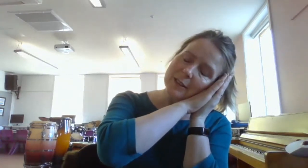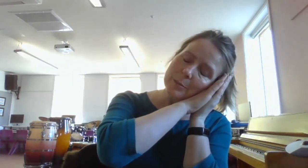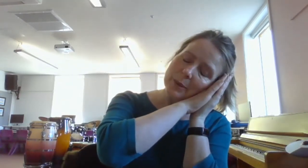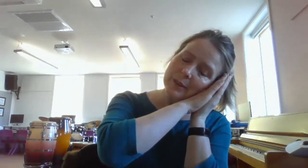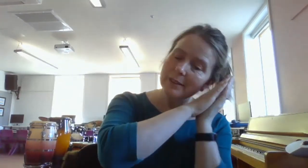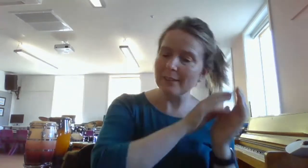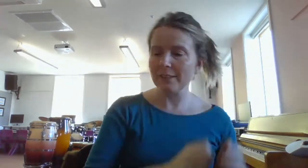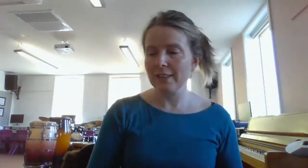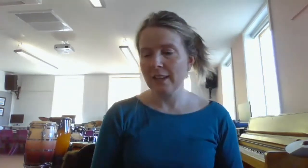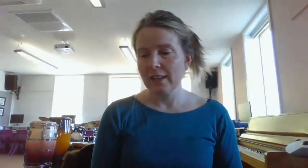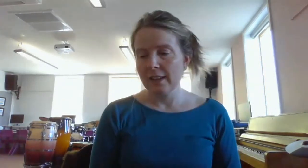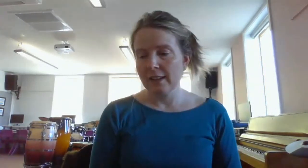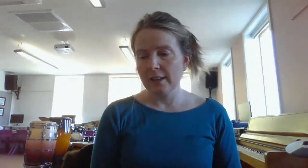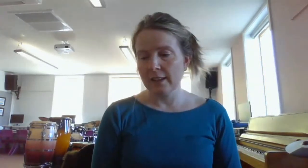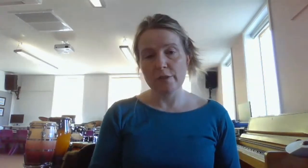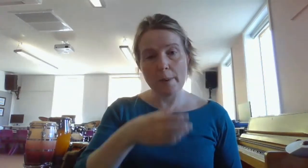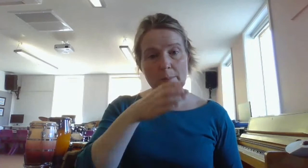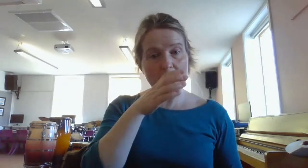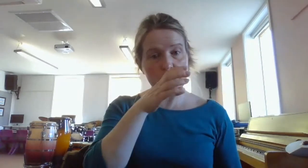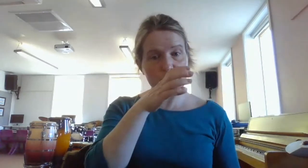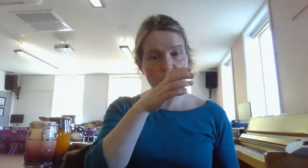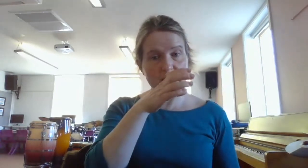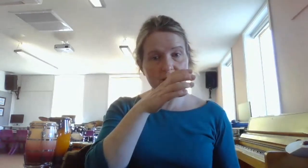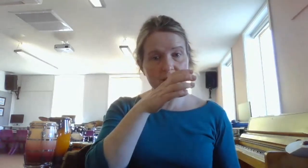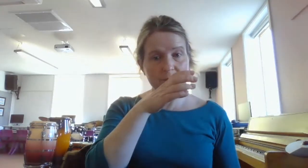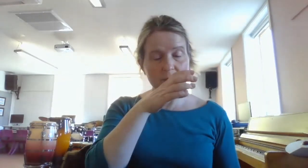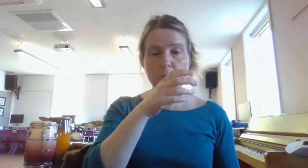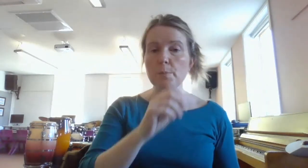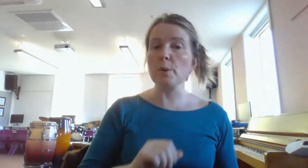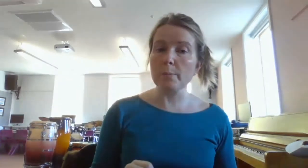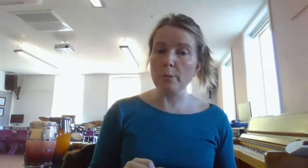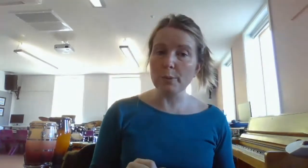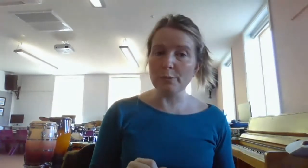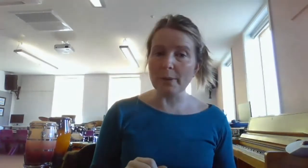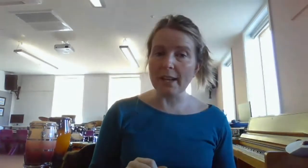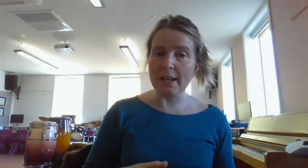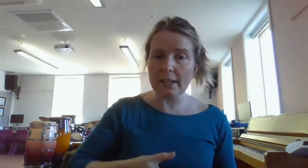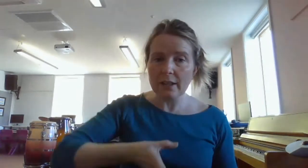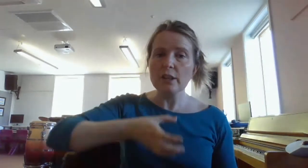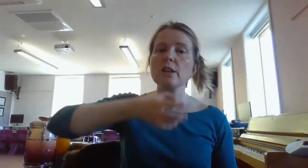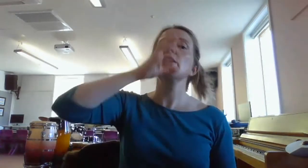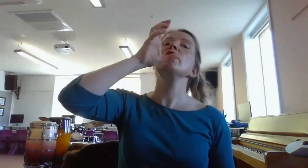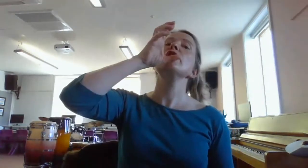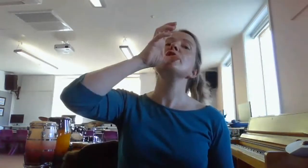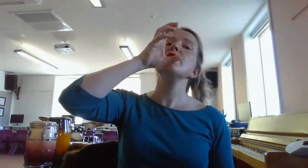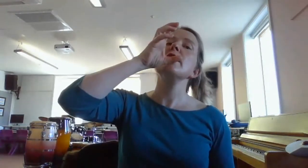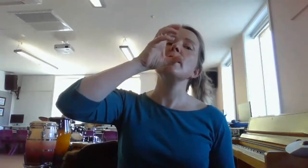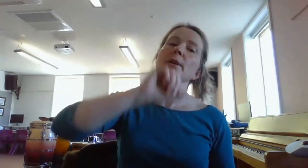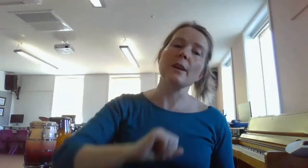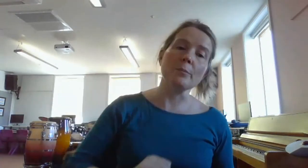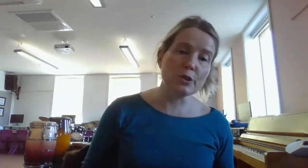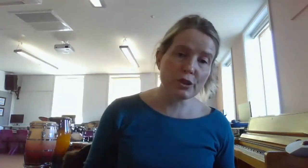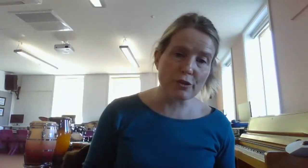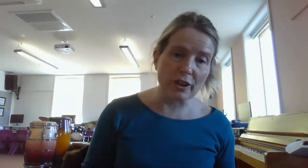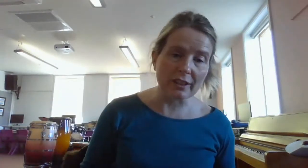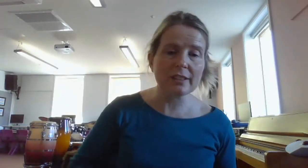sleep. Remember, that was drink. If we put a bit more movement in it, it becomes to drink.